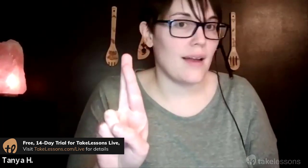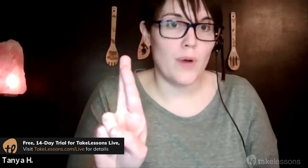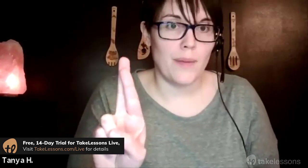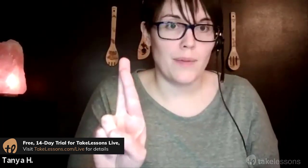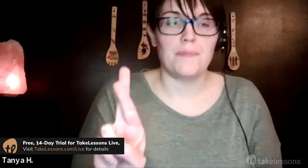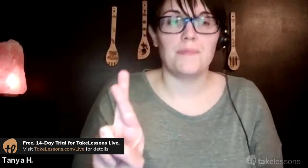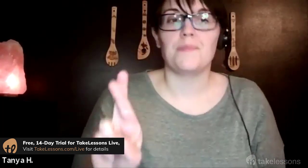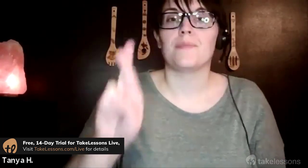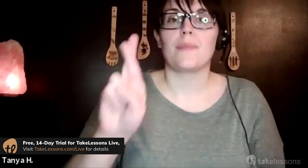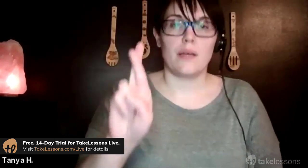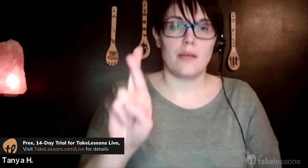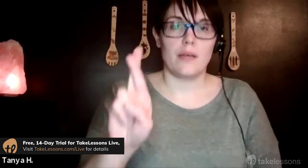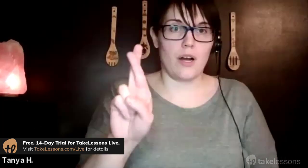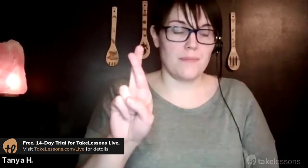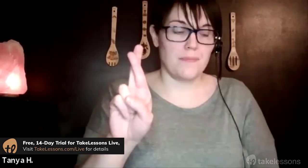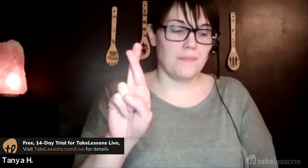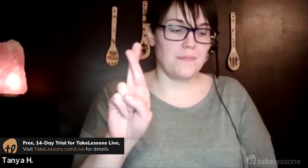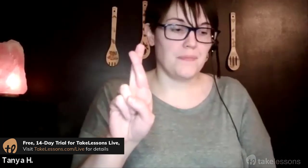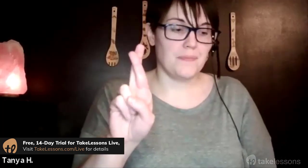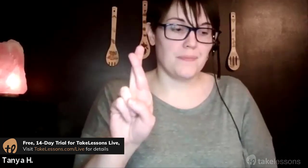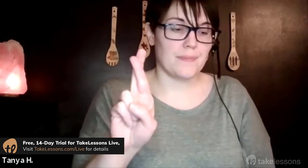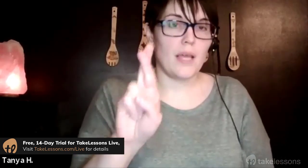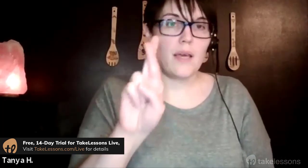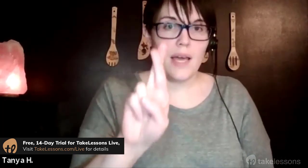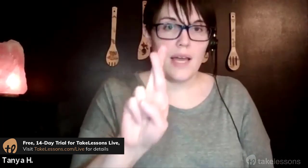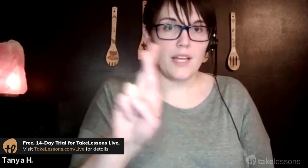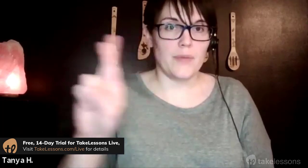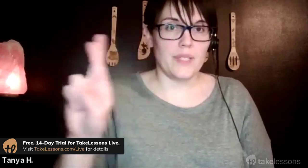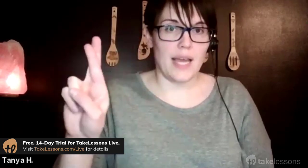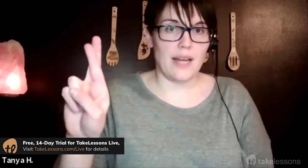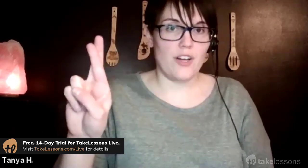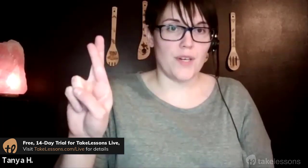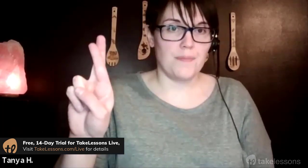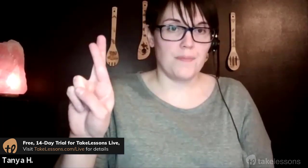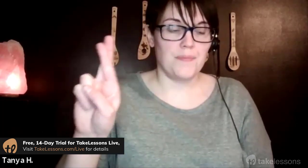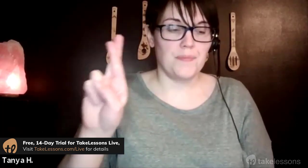problem. R. And you would slide it over.